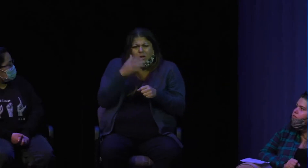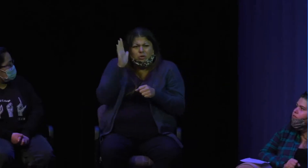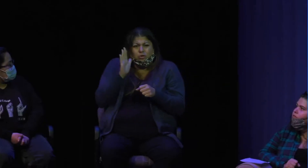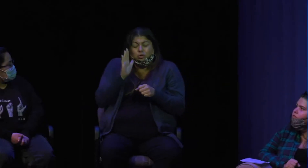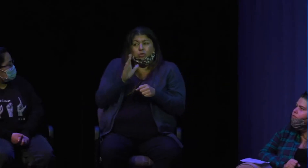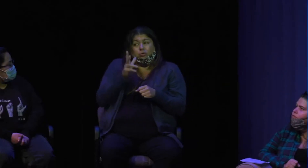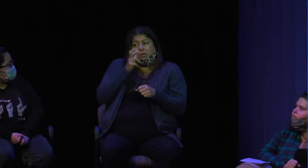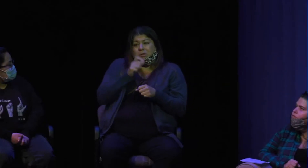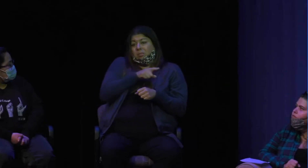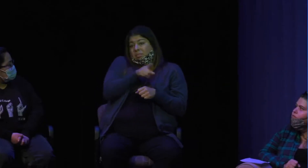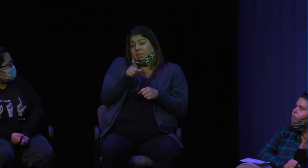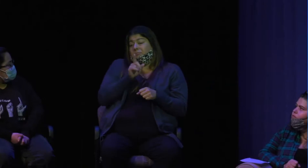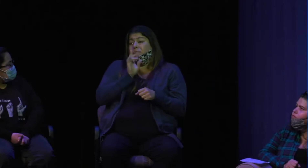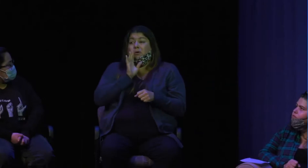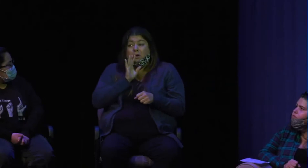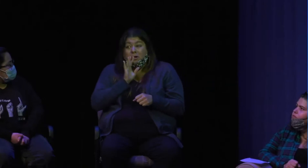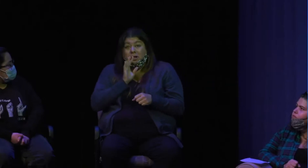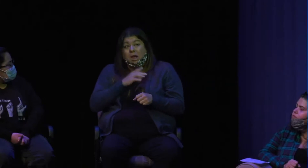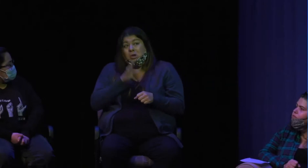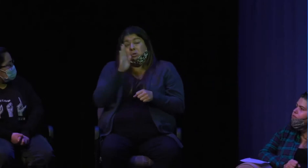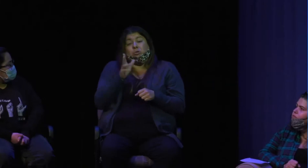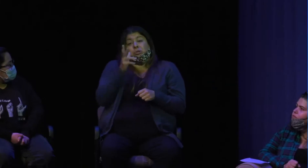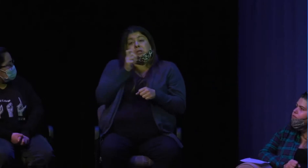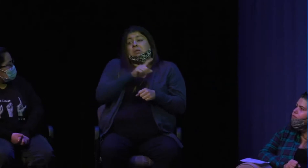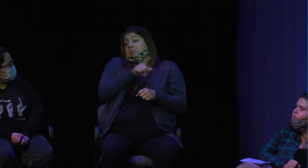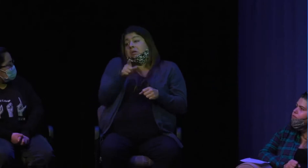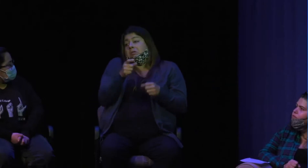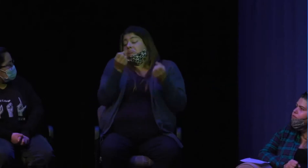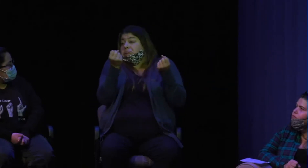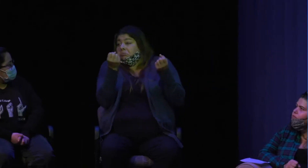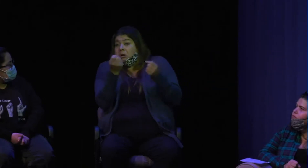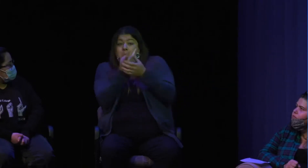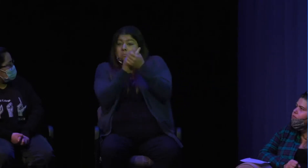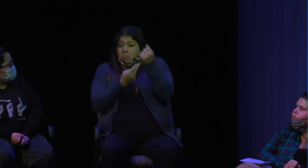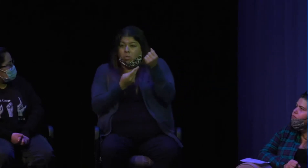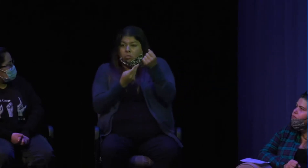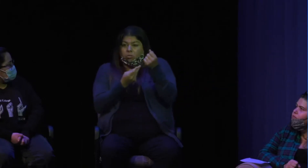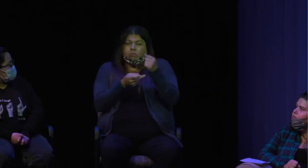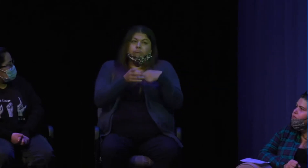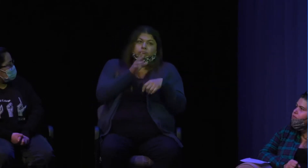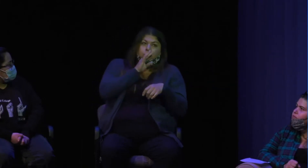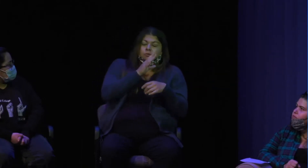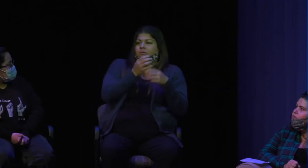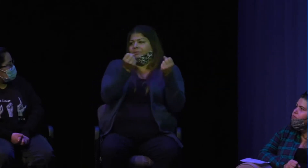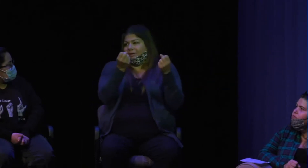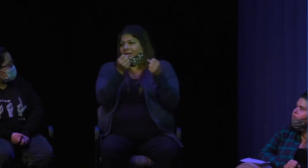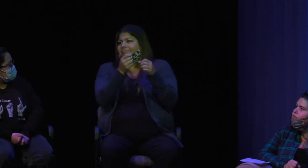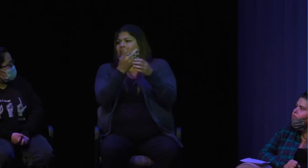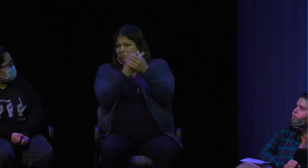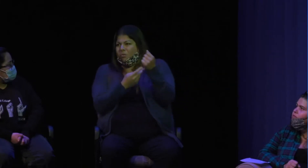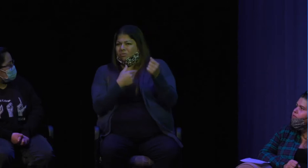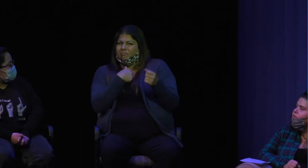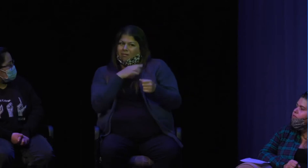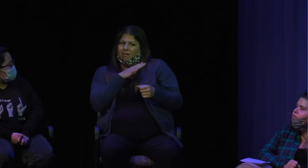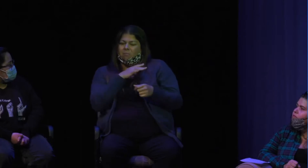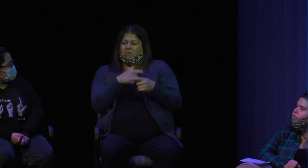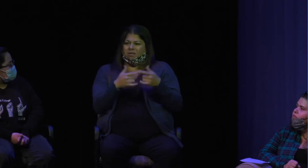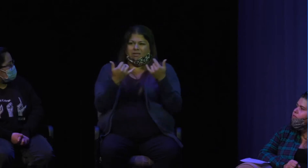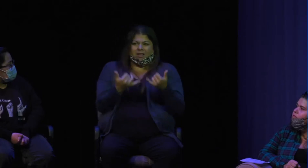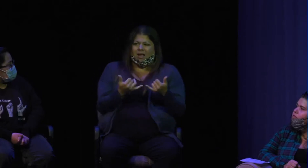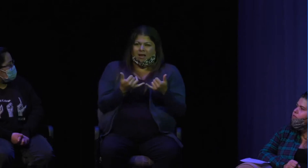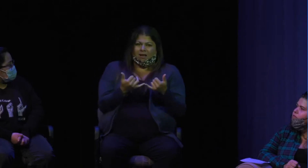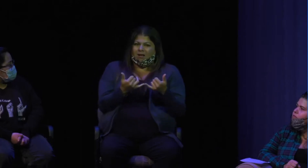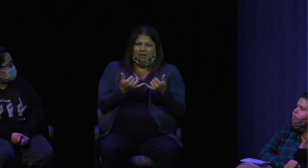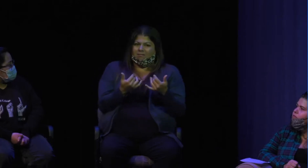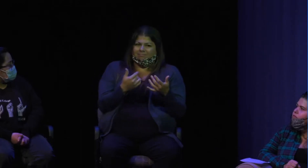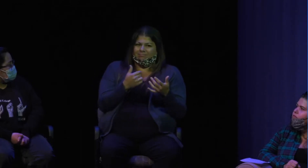because being a deaf person, I didn't understand them suddenly. All the time I was growing up,